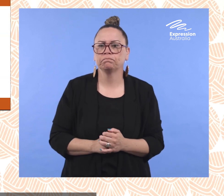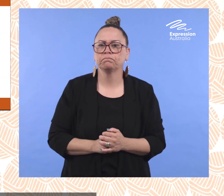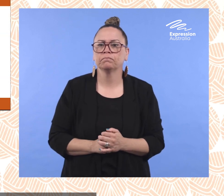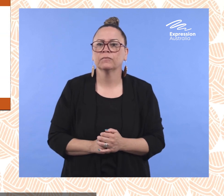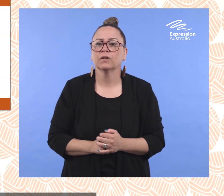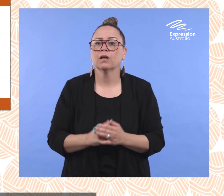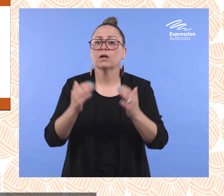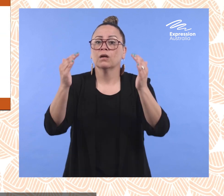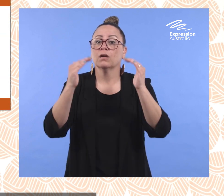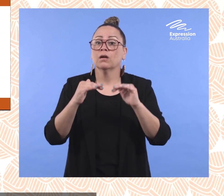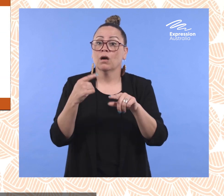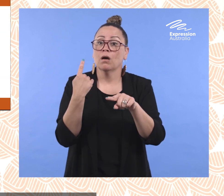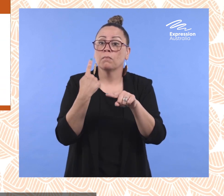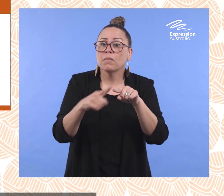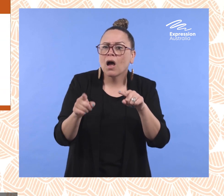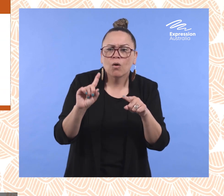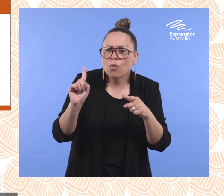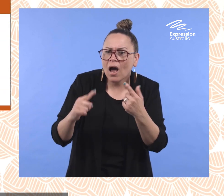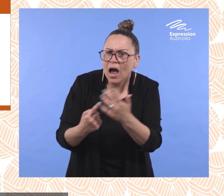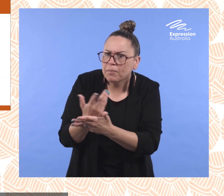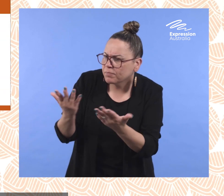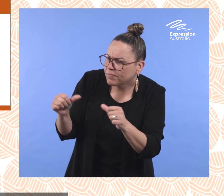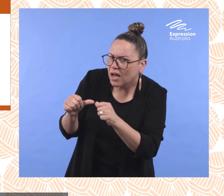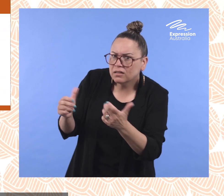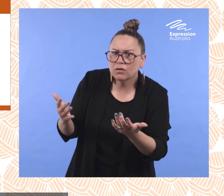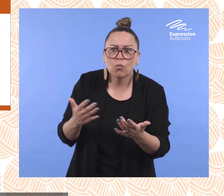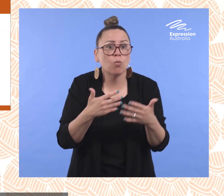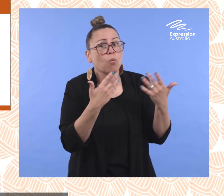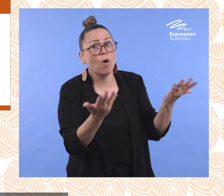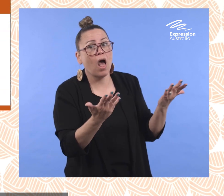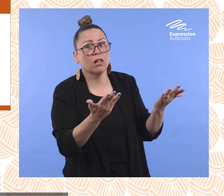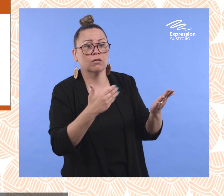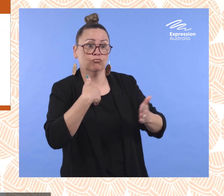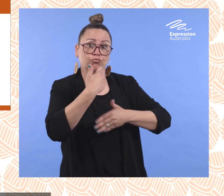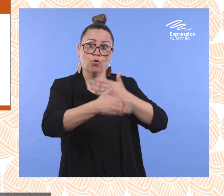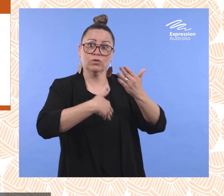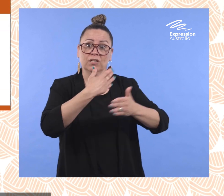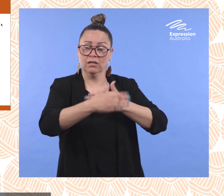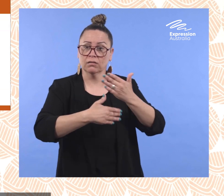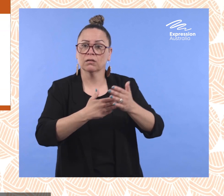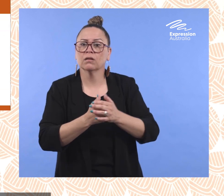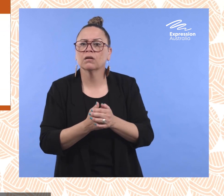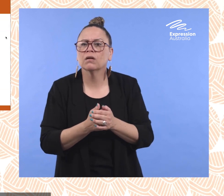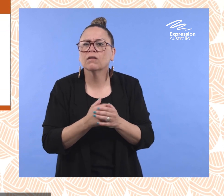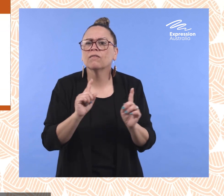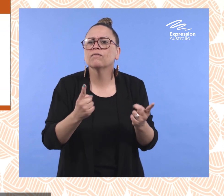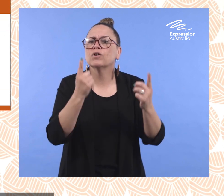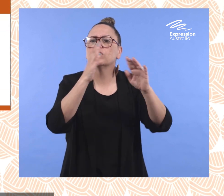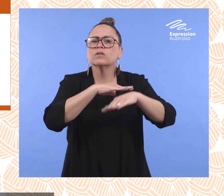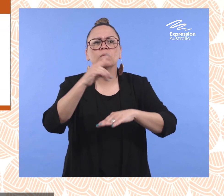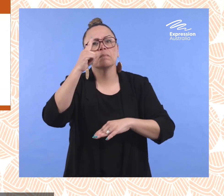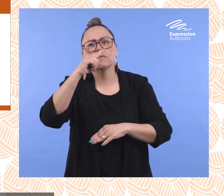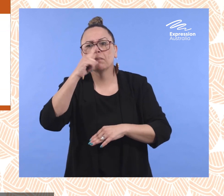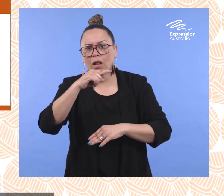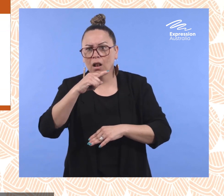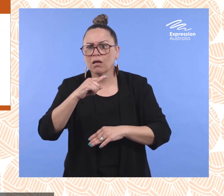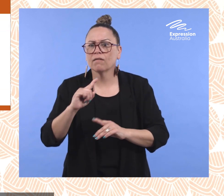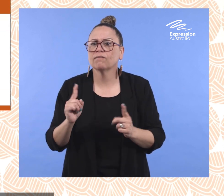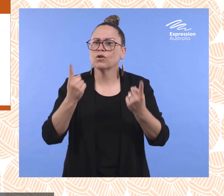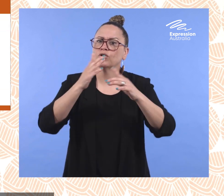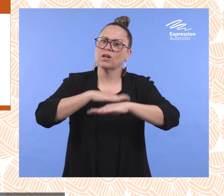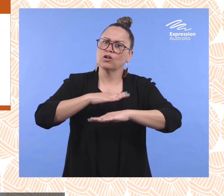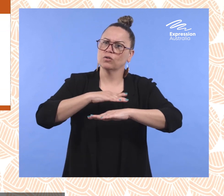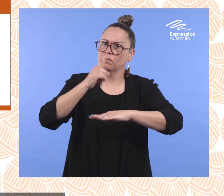What happens if it passes, Aunty Munya? Well, there'll be a process with Indigenous peoples, First Nations